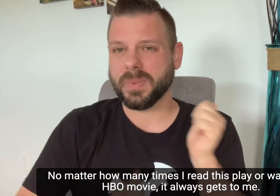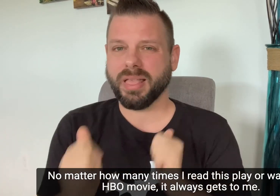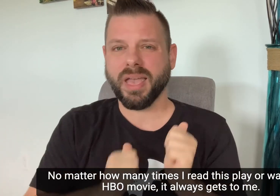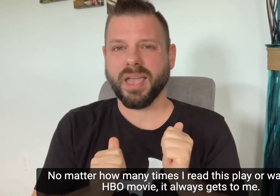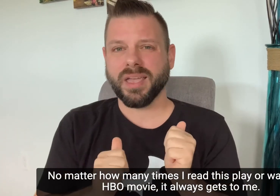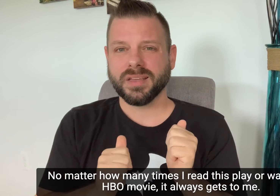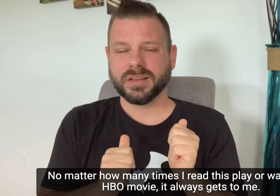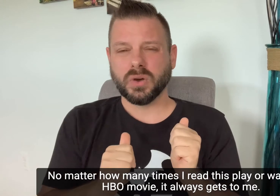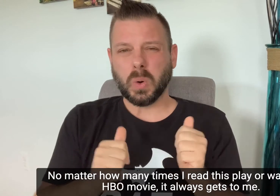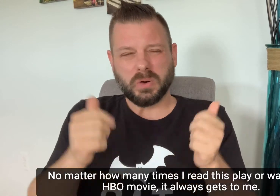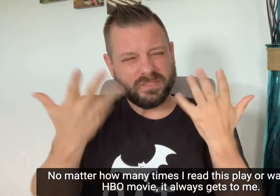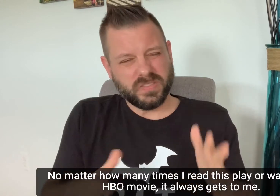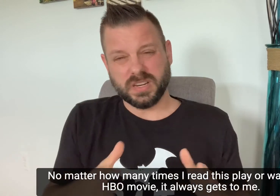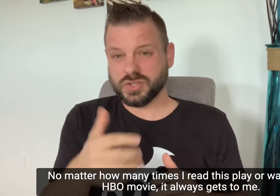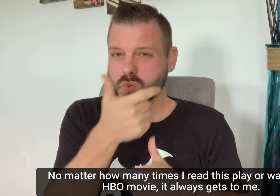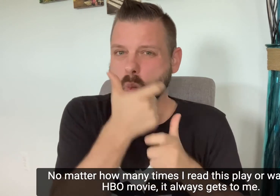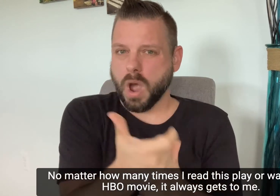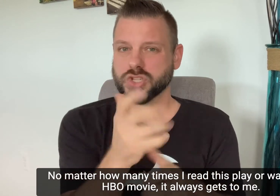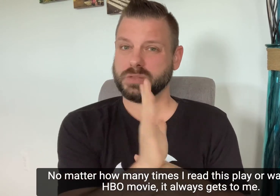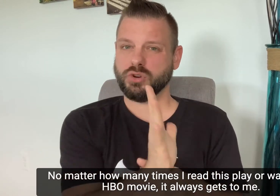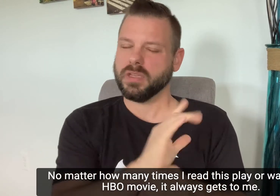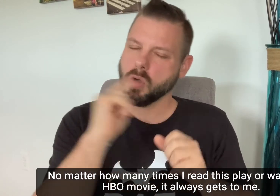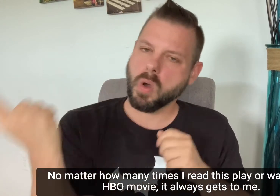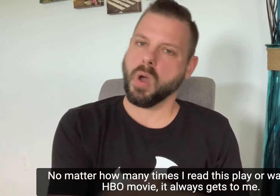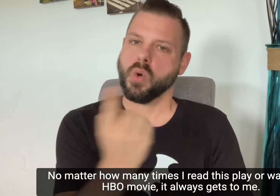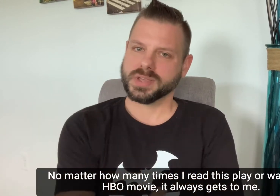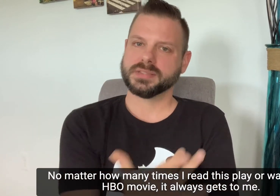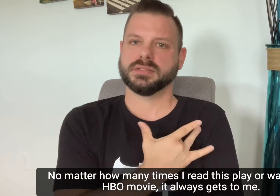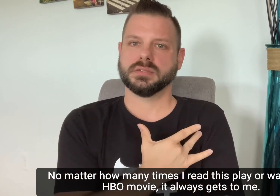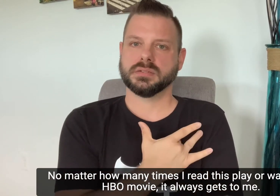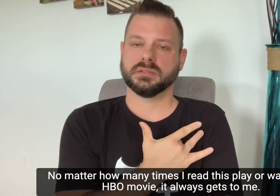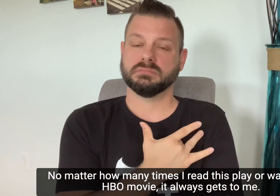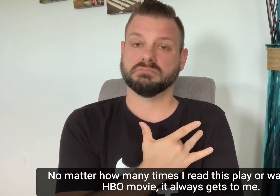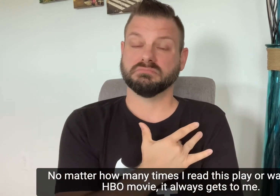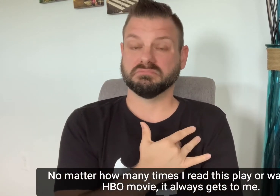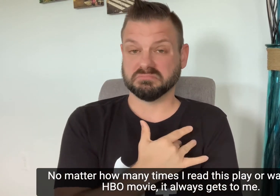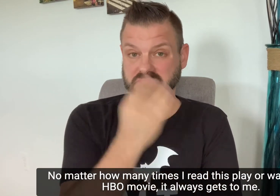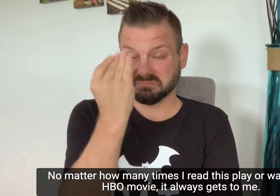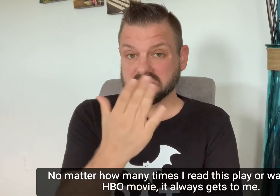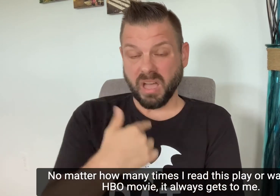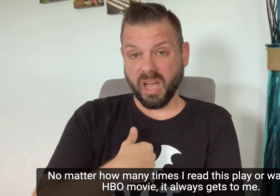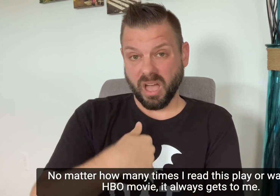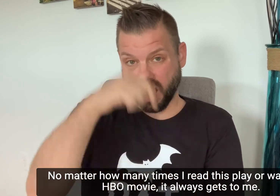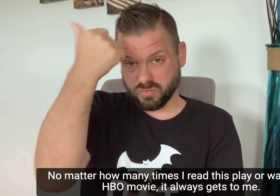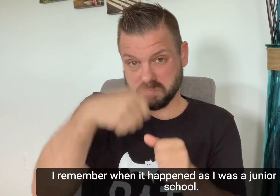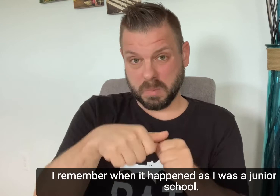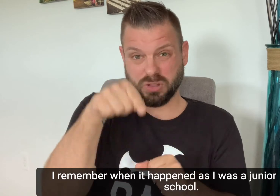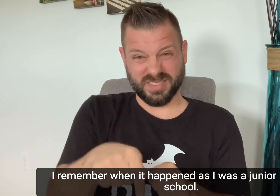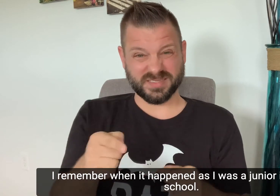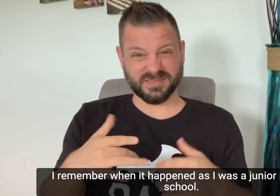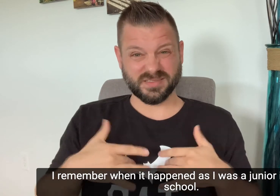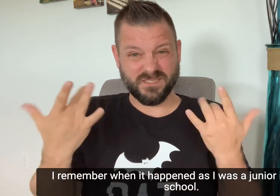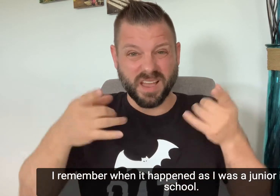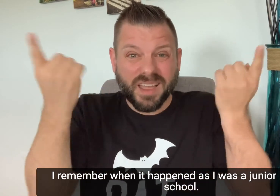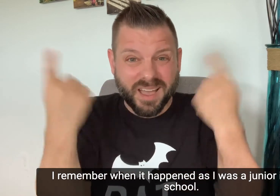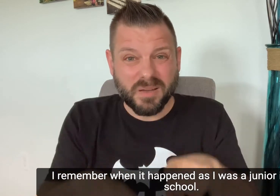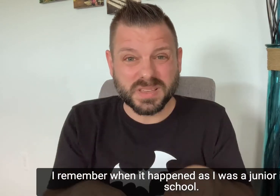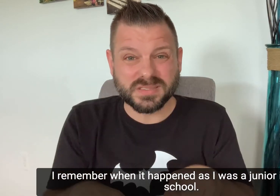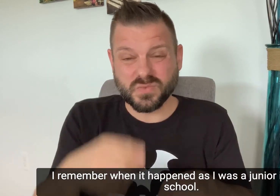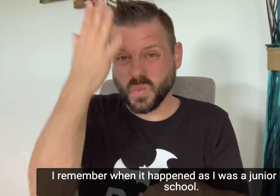this play or watched the HBO movie, it always gets to me. I remember when it happened